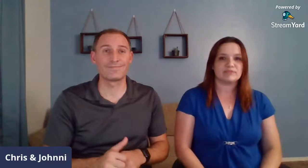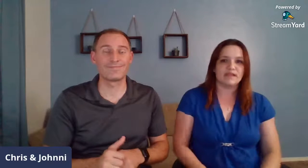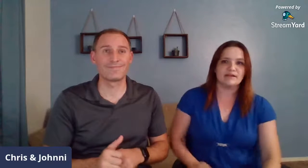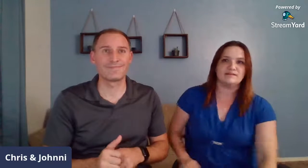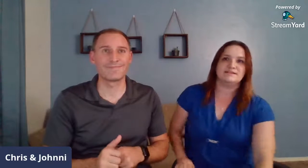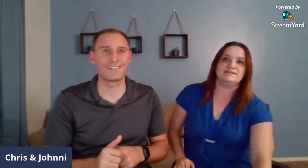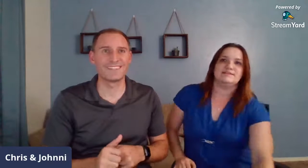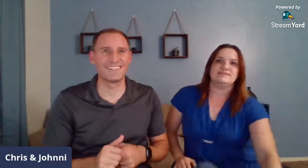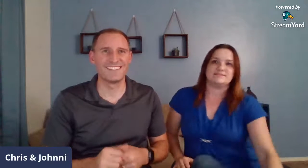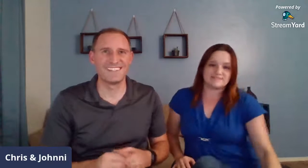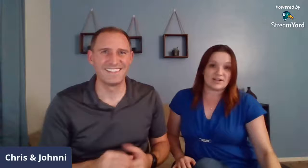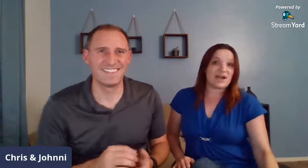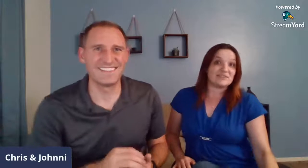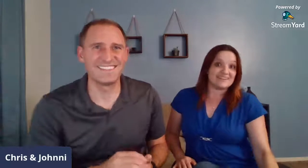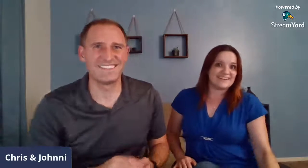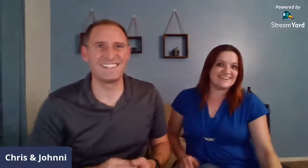yeah, they're out there.